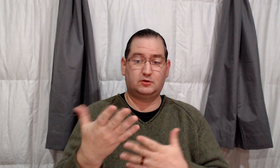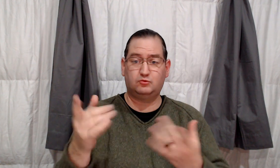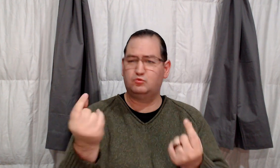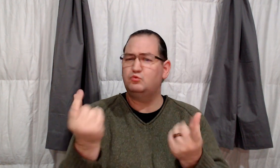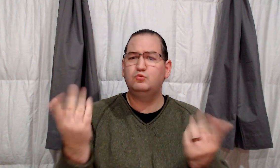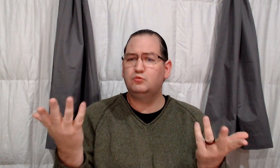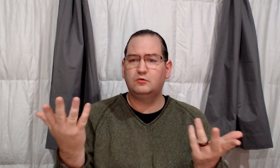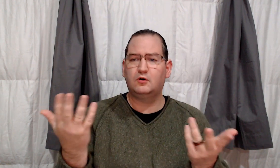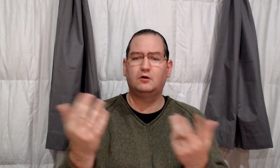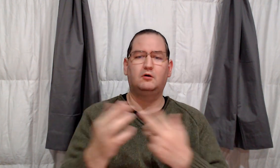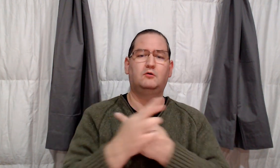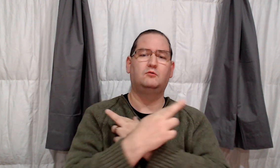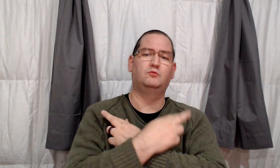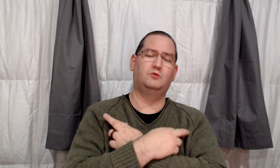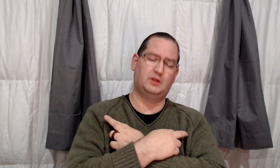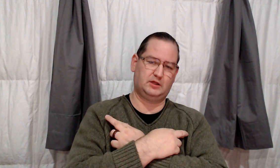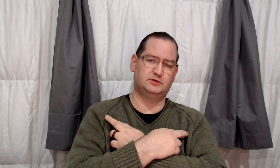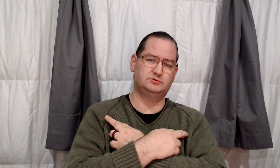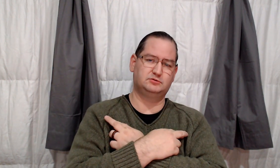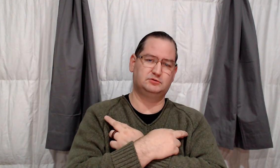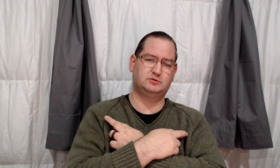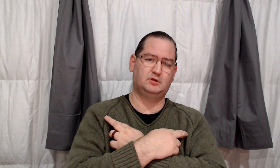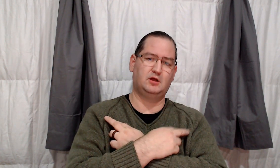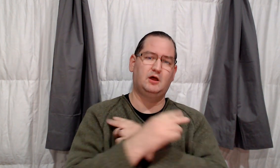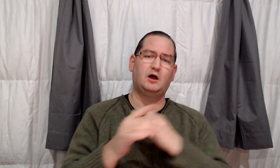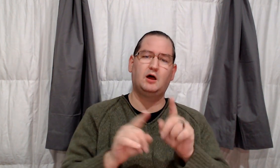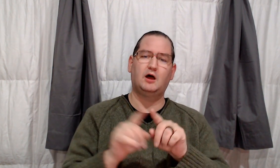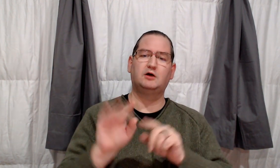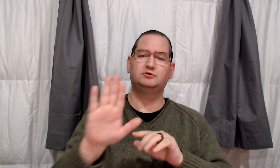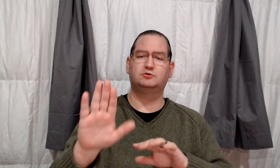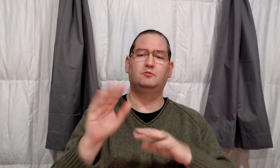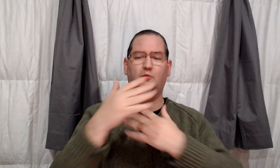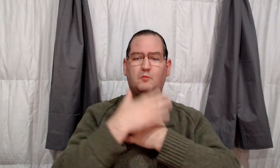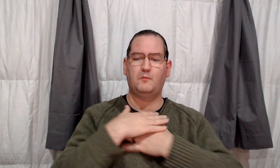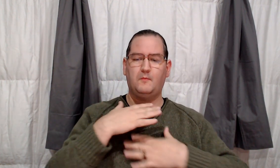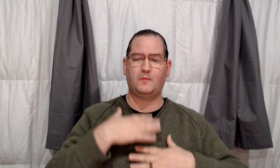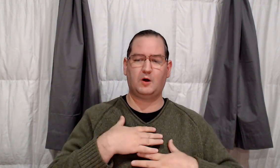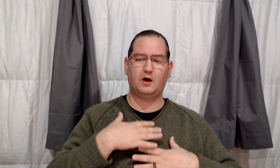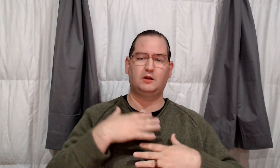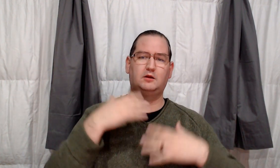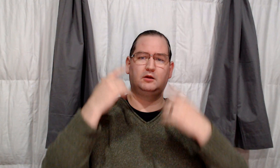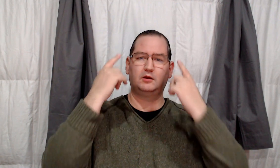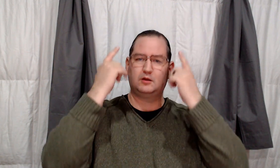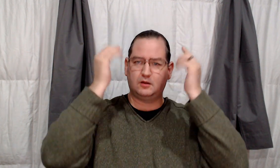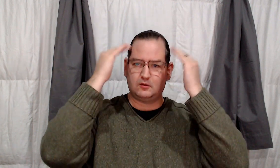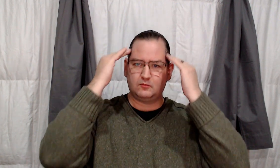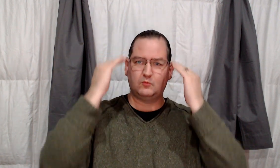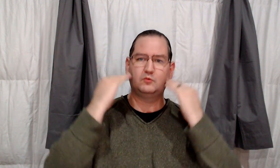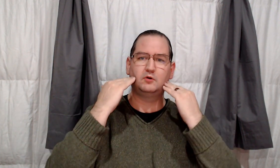As those muscles relax, as you relax with those muscles, my voice, my words are going to drift with